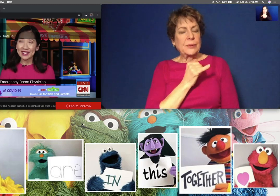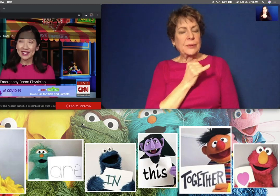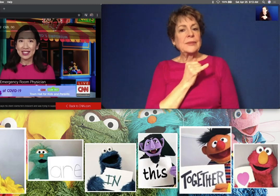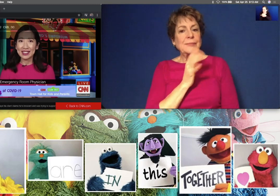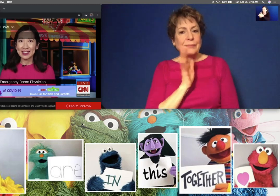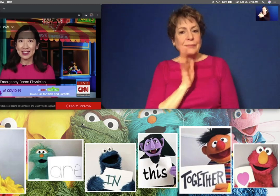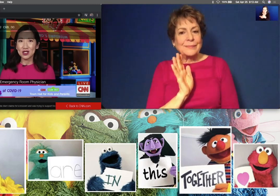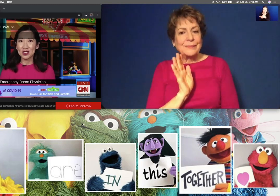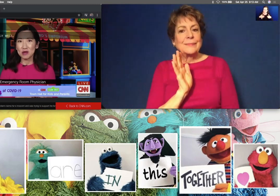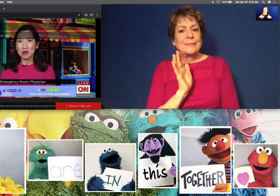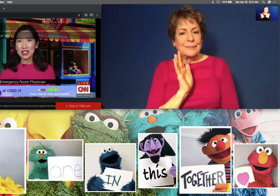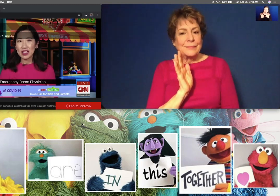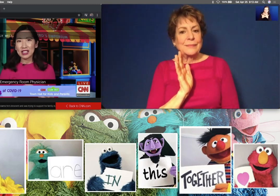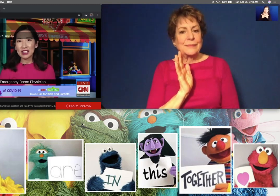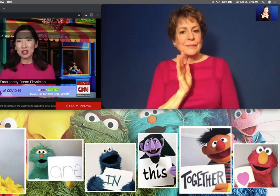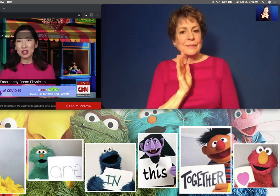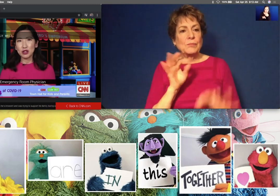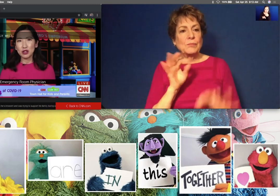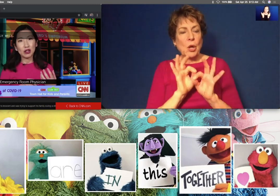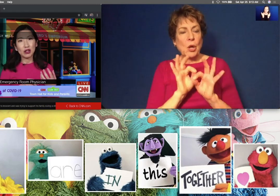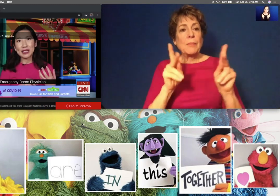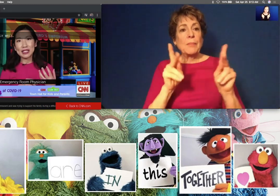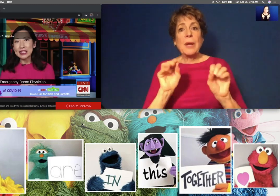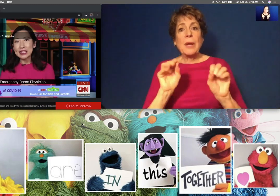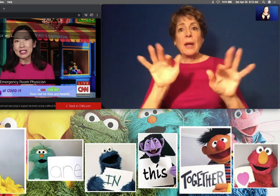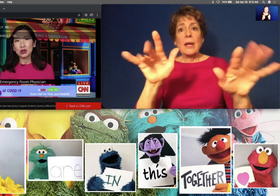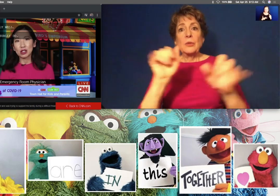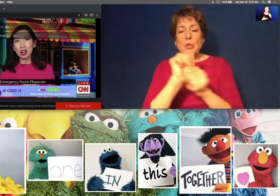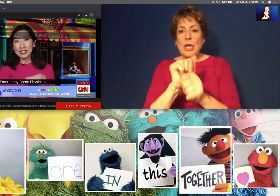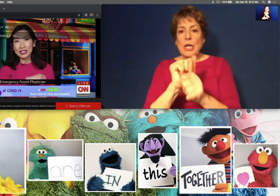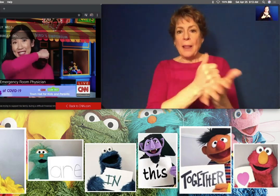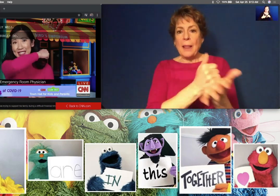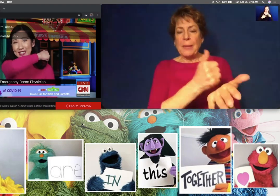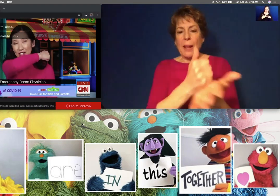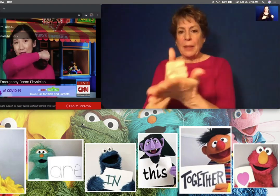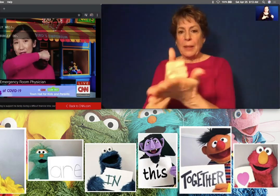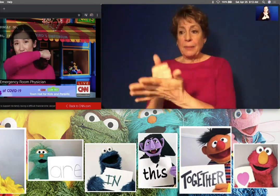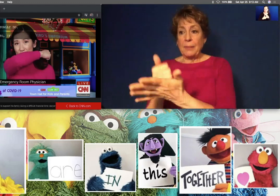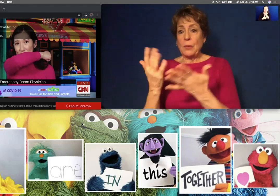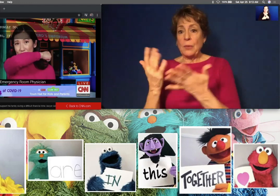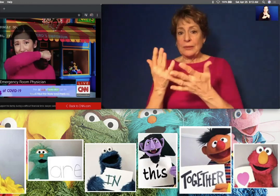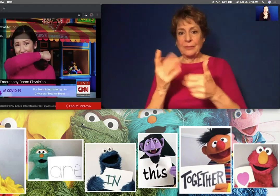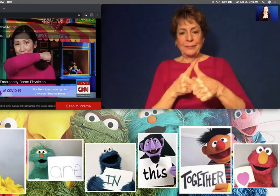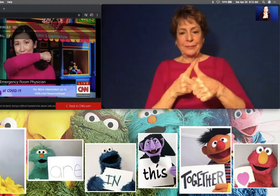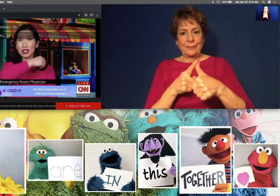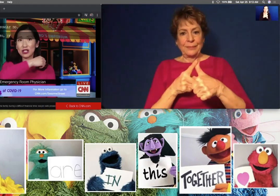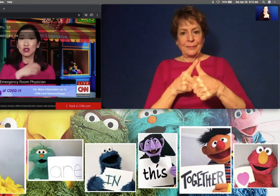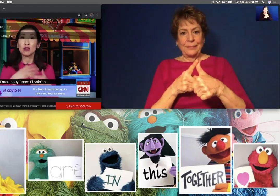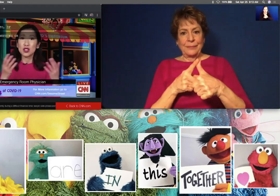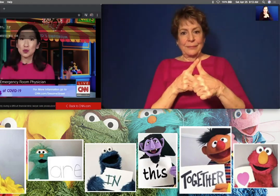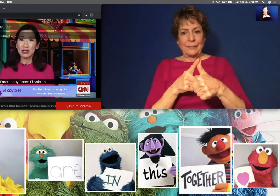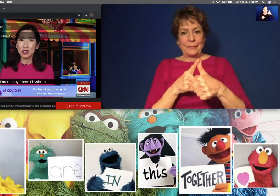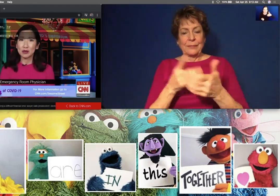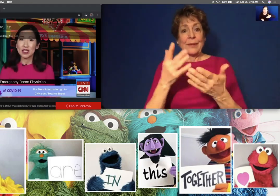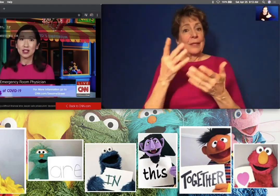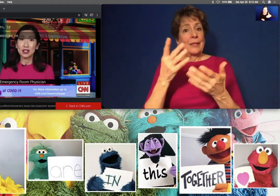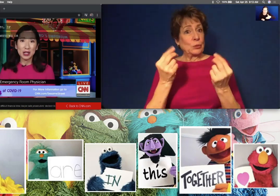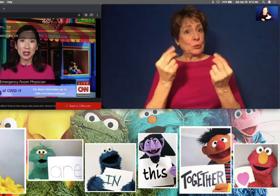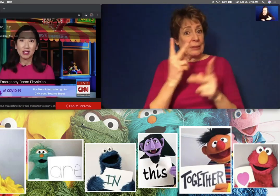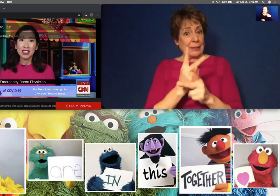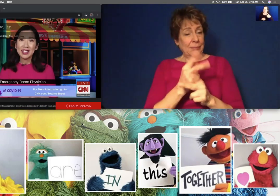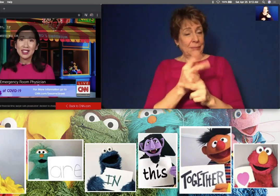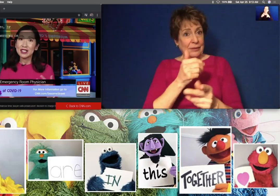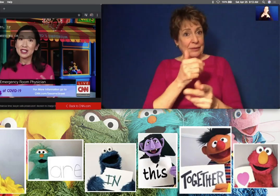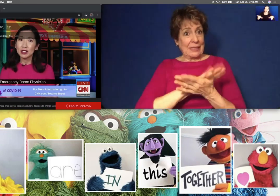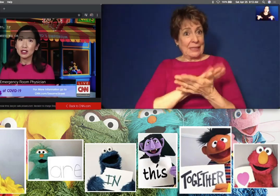your hands really well, and even more than you usually do. The second thing is to, if you're going to be sneezing or coughing, sneeze